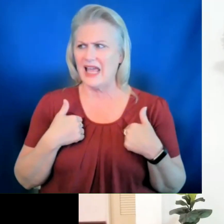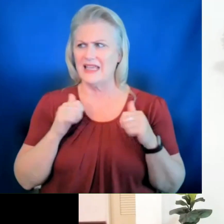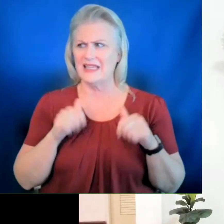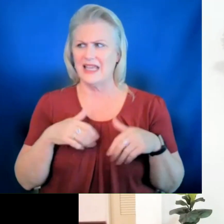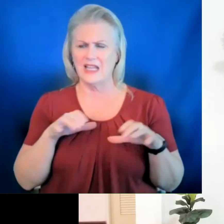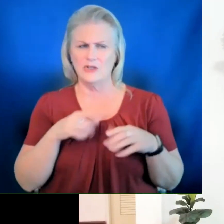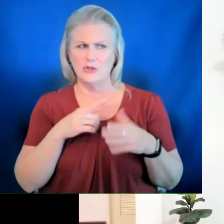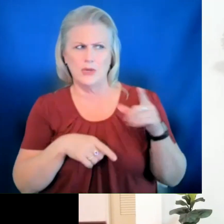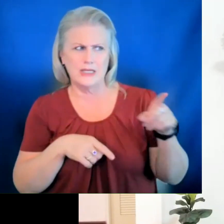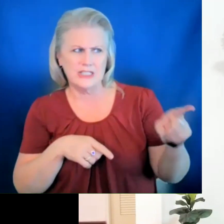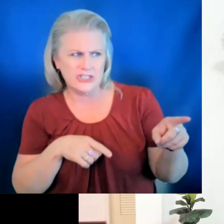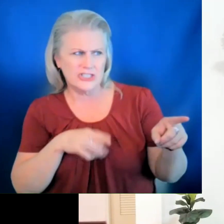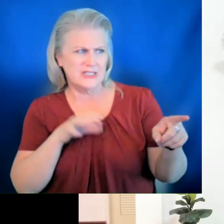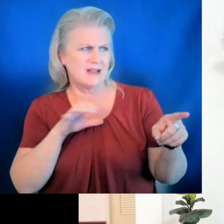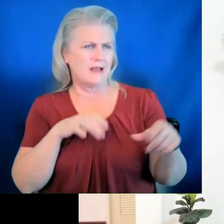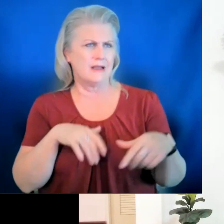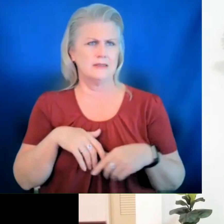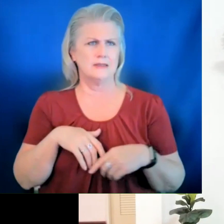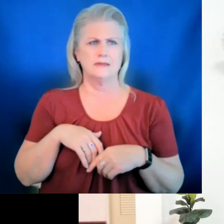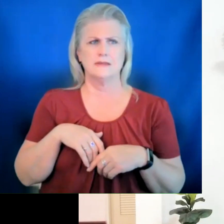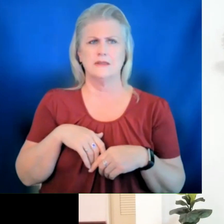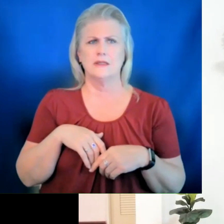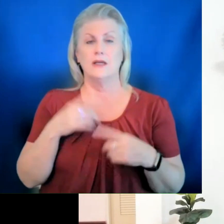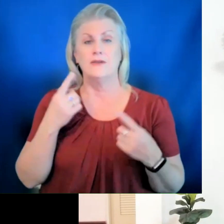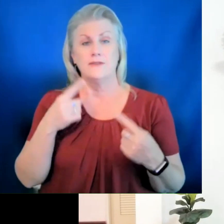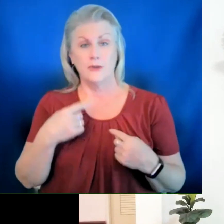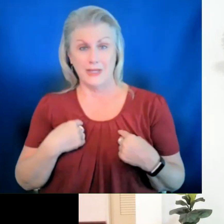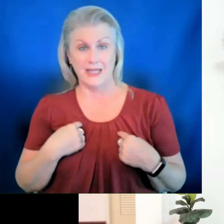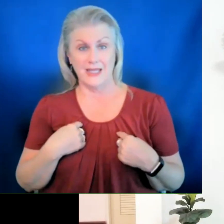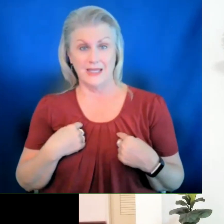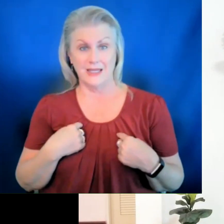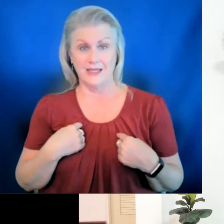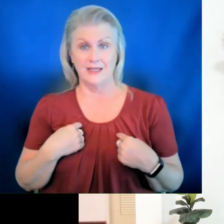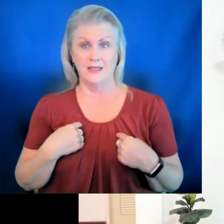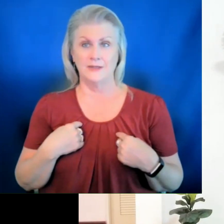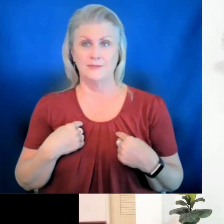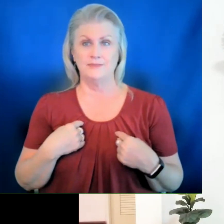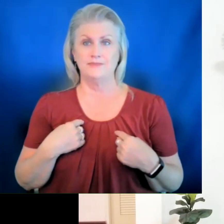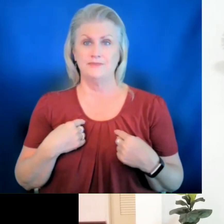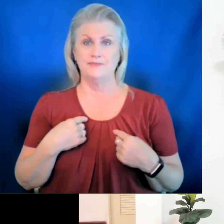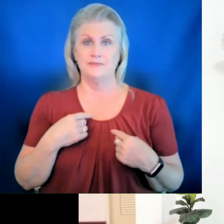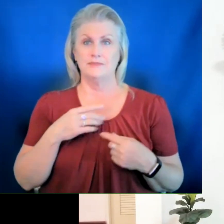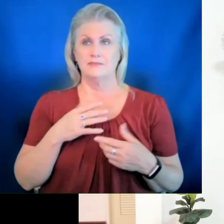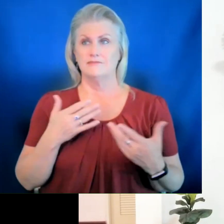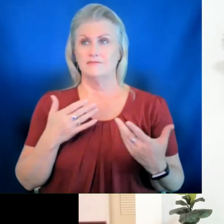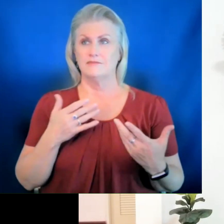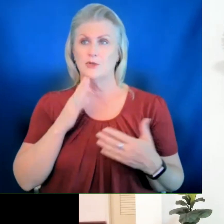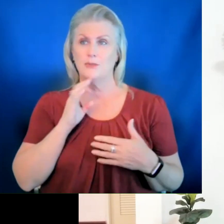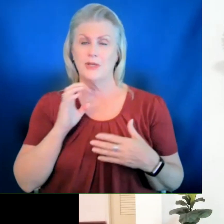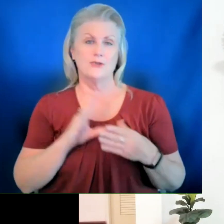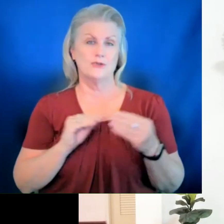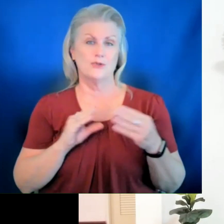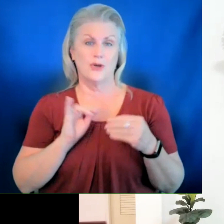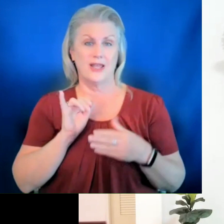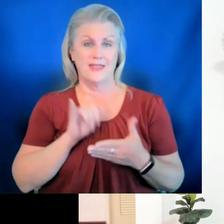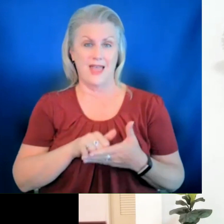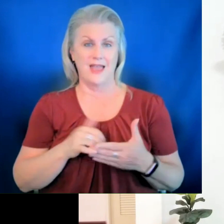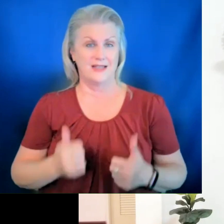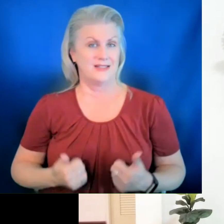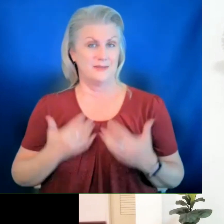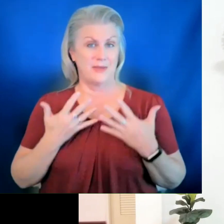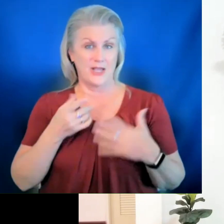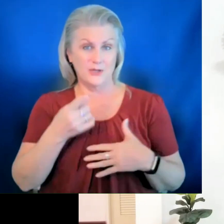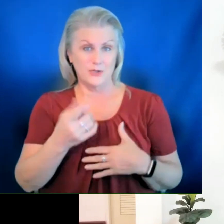I do what she does? For me to be a story that